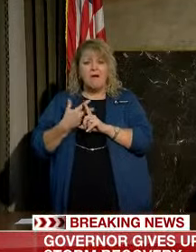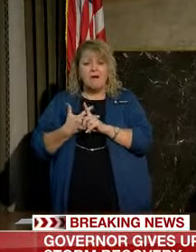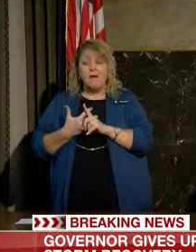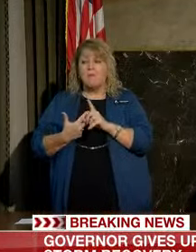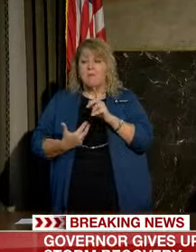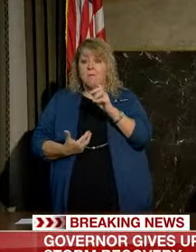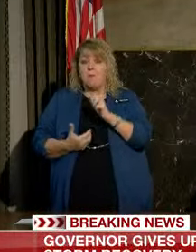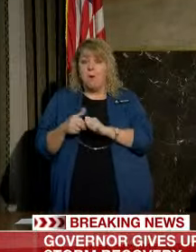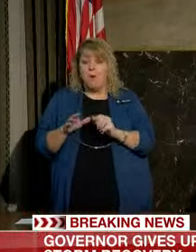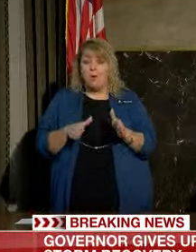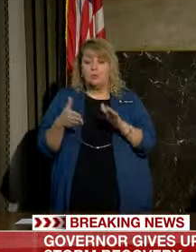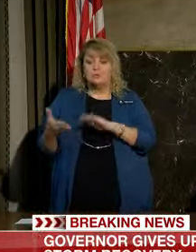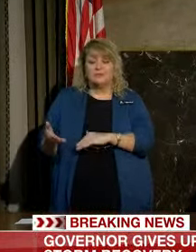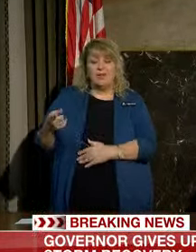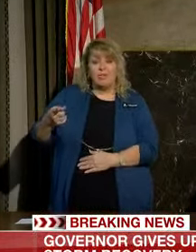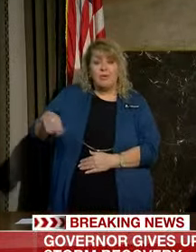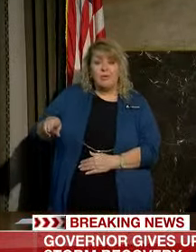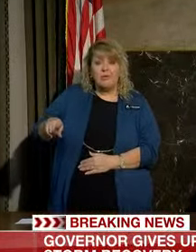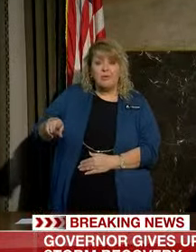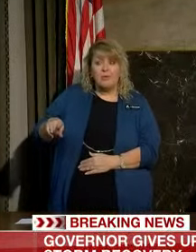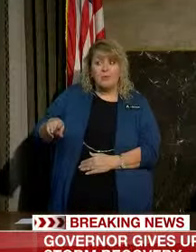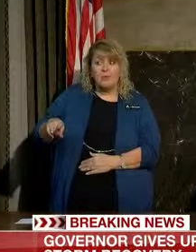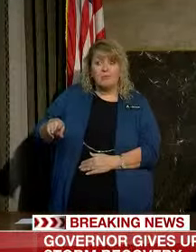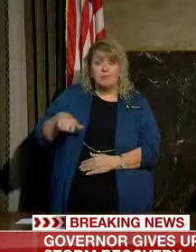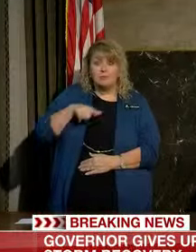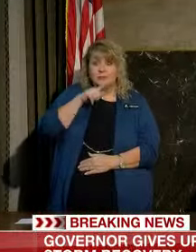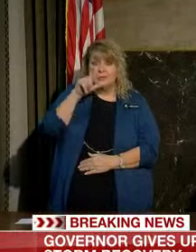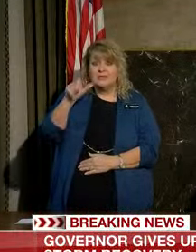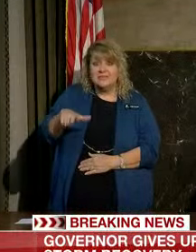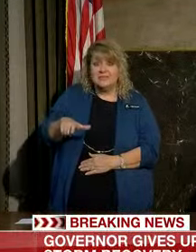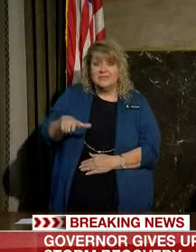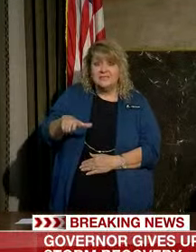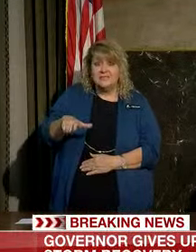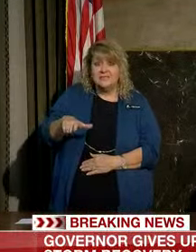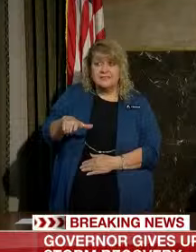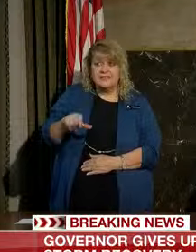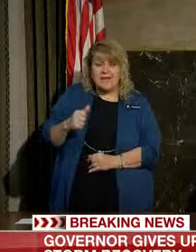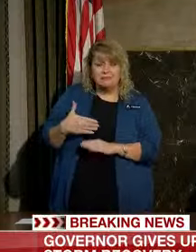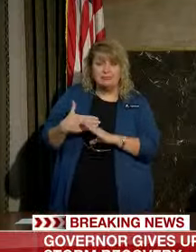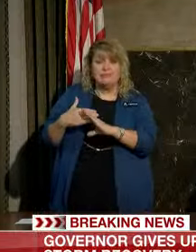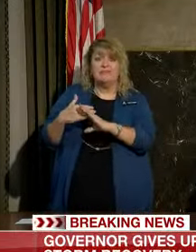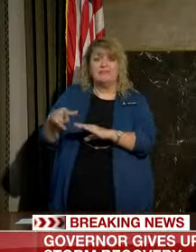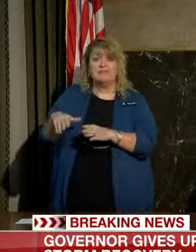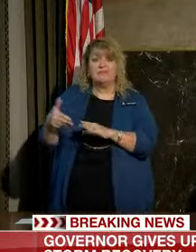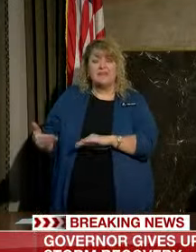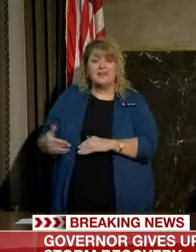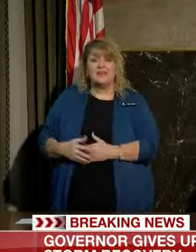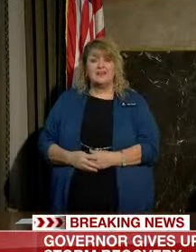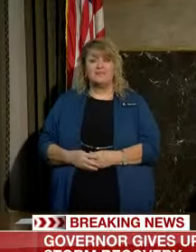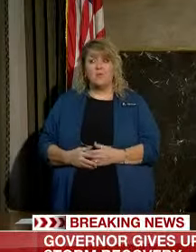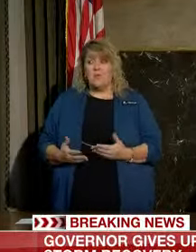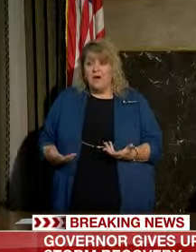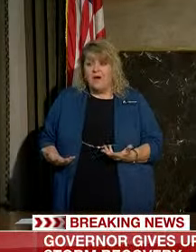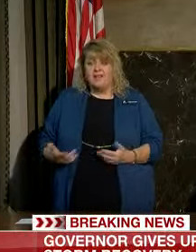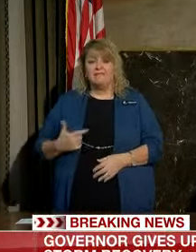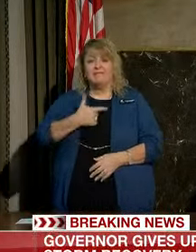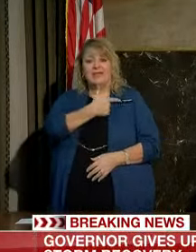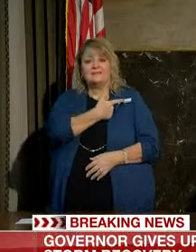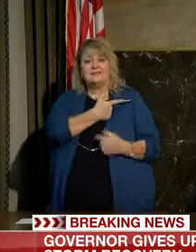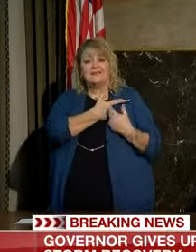majority of deaths are preventable. And we know that because we know vaccinations